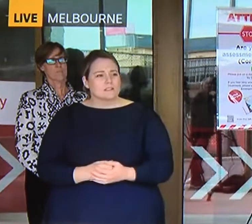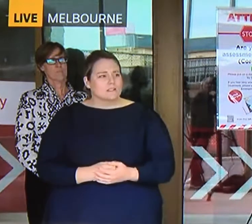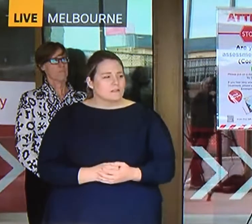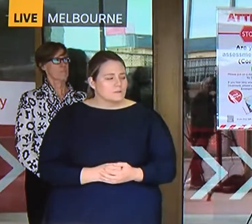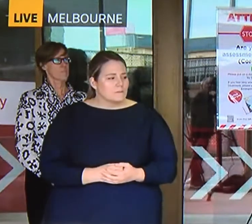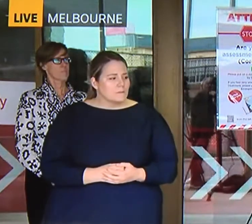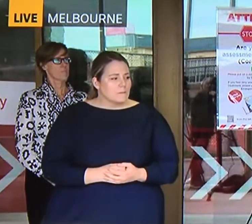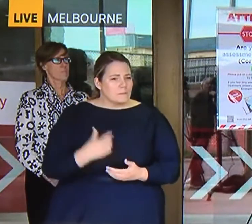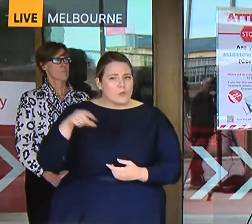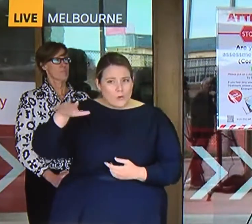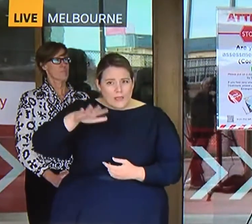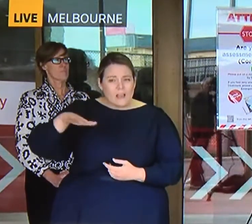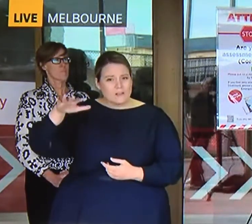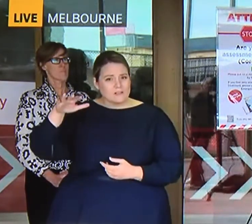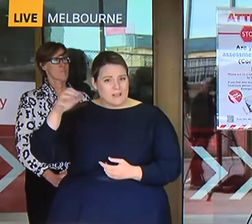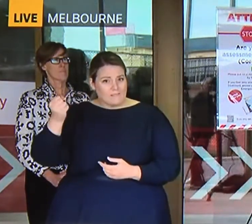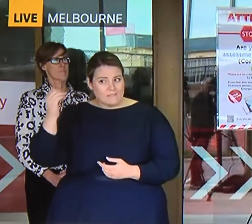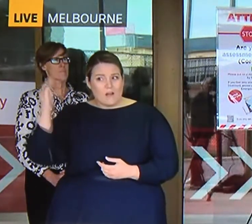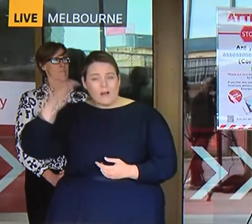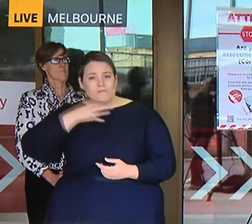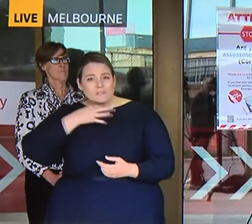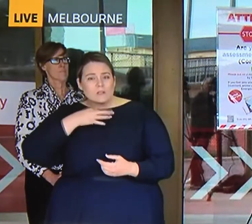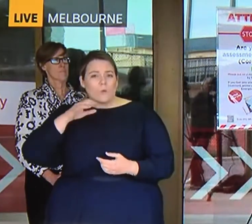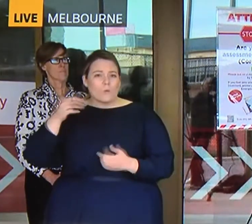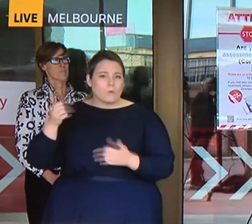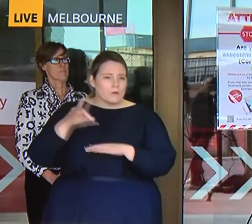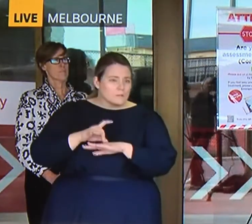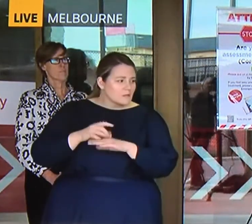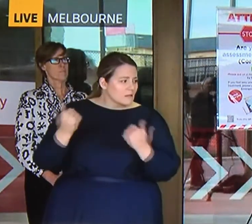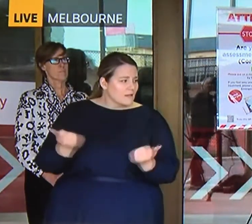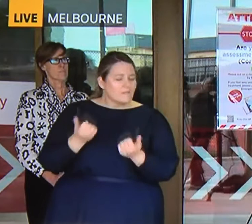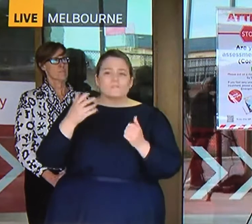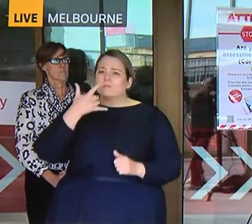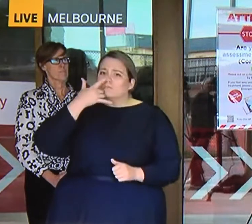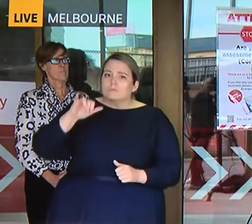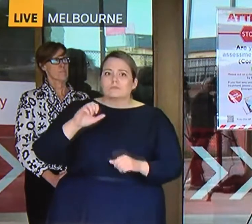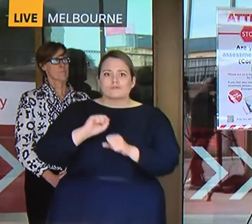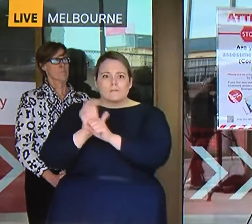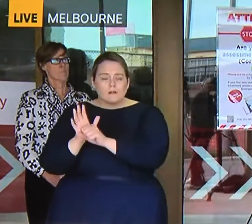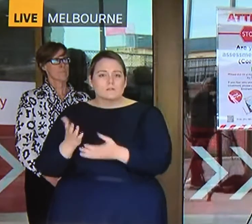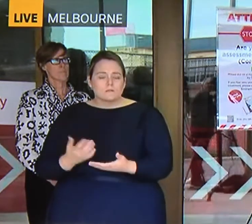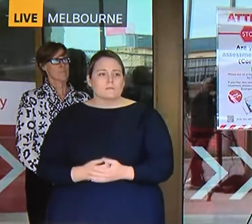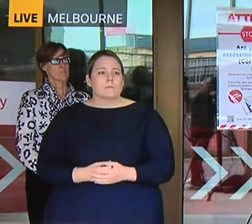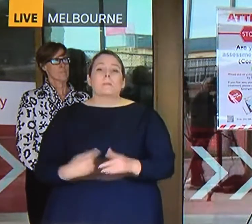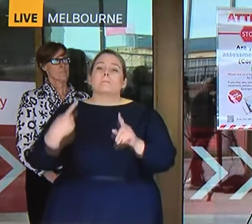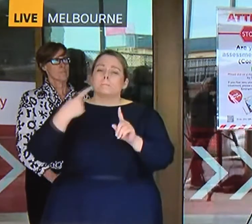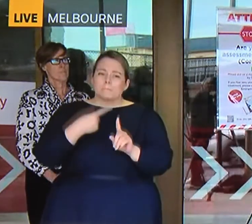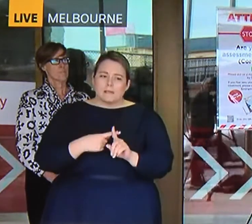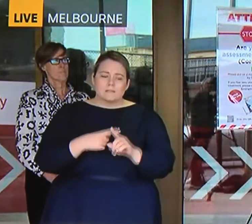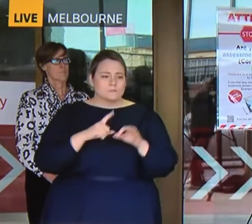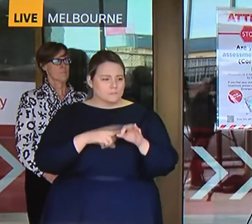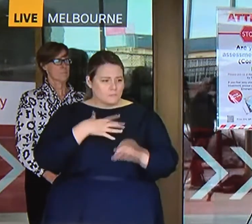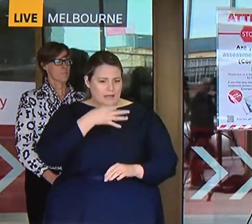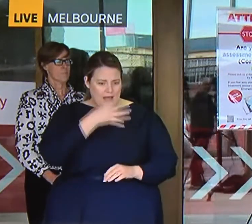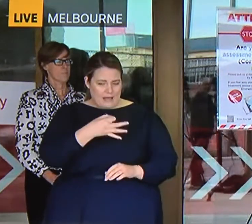that means they are able to cope with severe coronavirus cases. And on top of that, in terms of the increased capacity